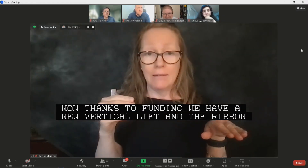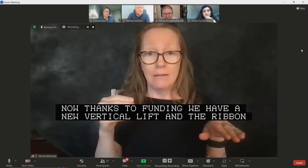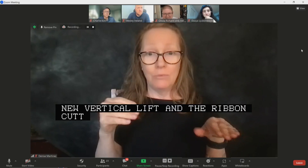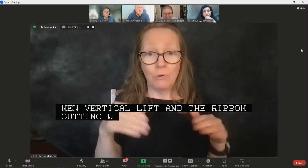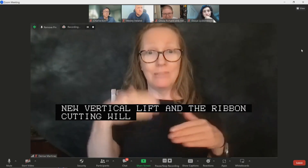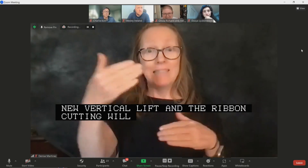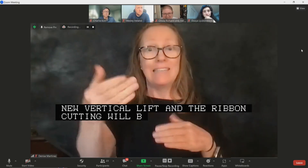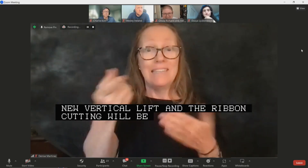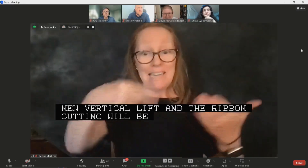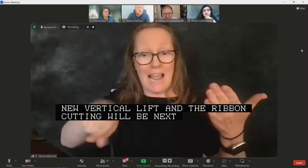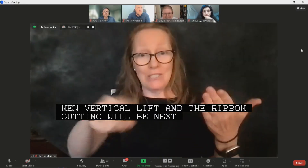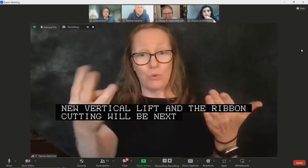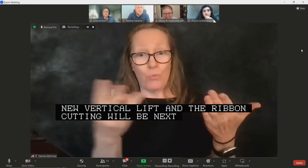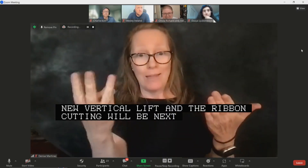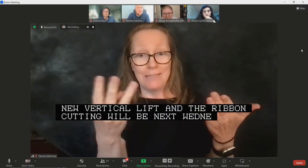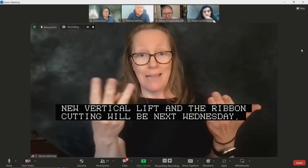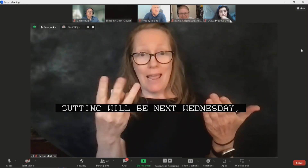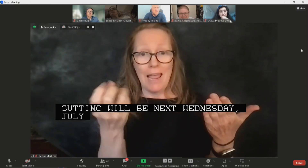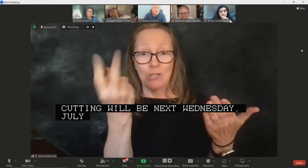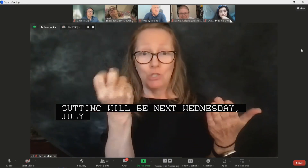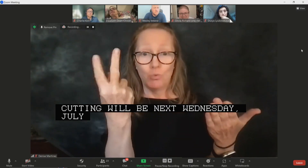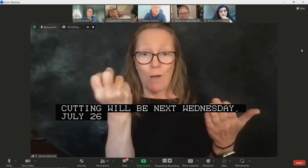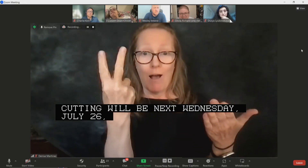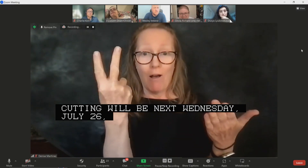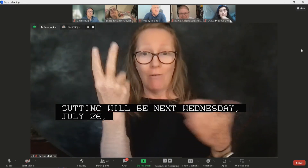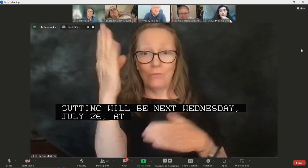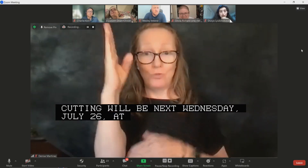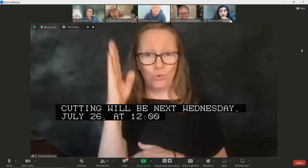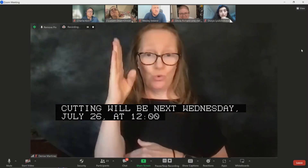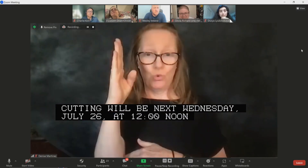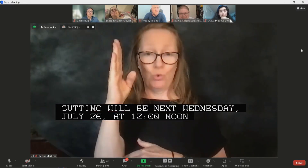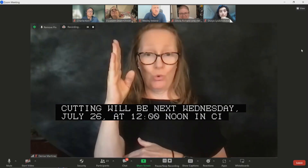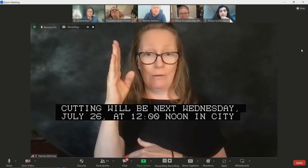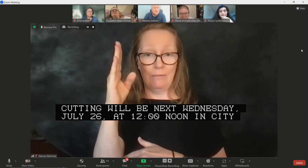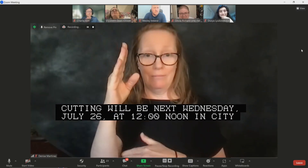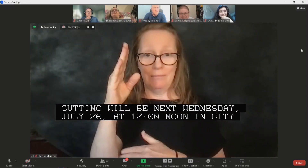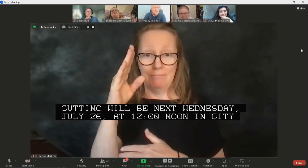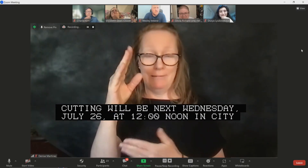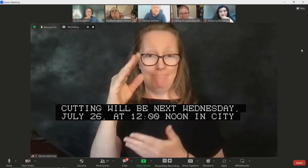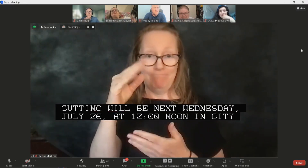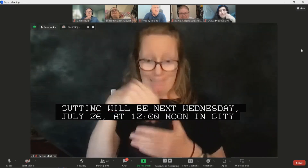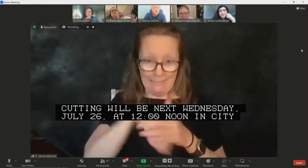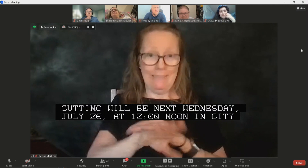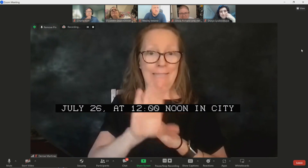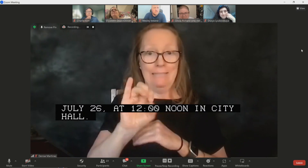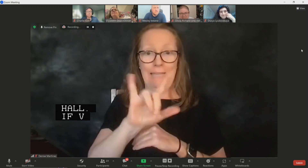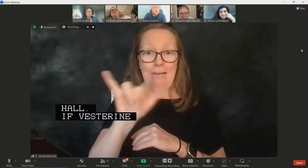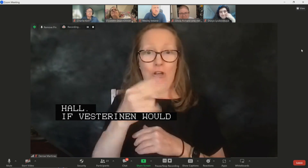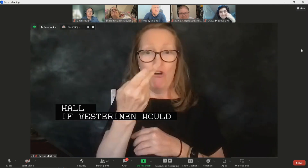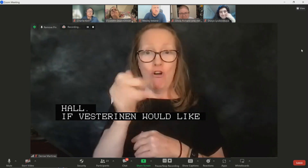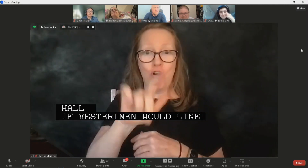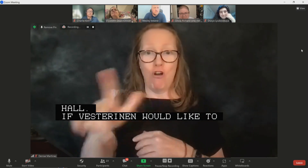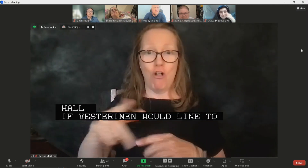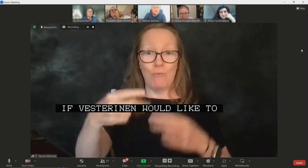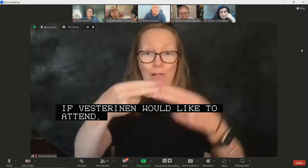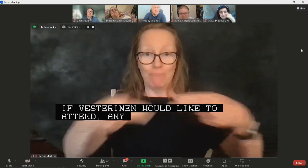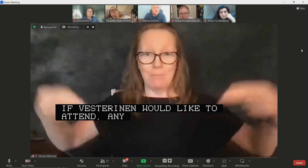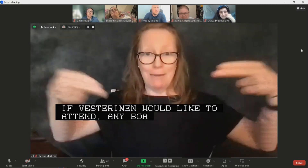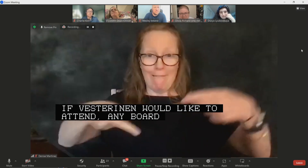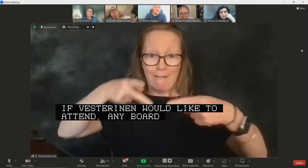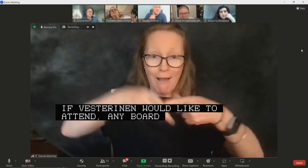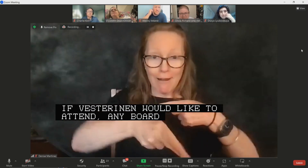12 noon in City Hall. So if anyone would like to attend, any board members, please email us and let us know. Mayor Wu will be